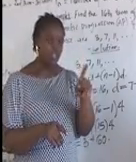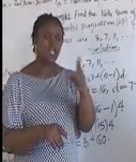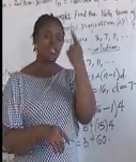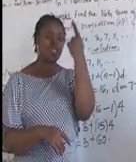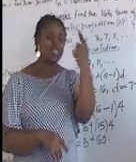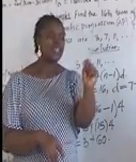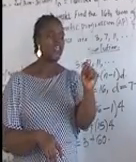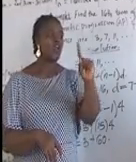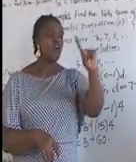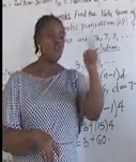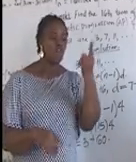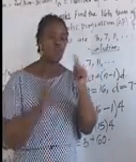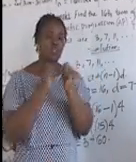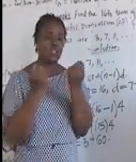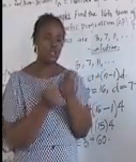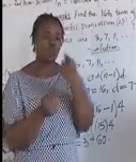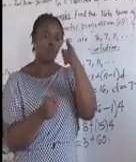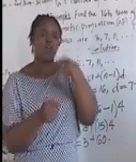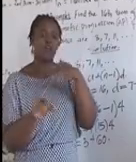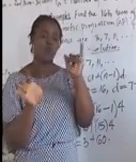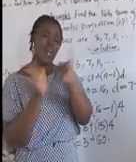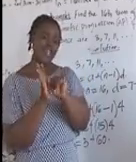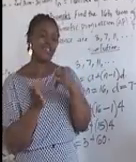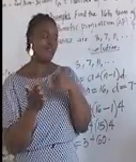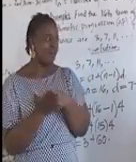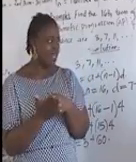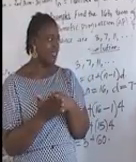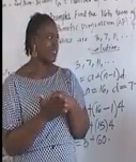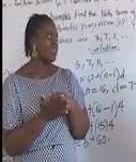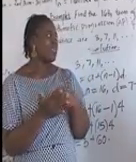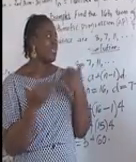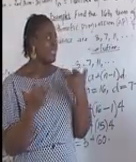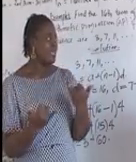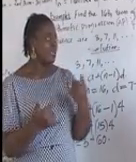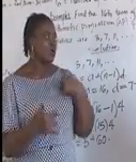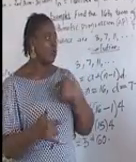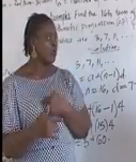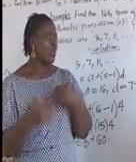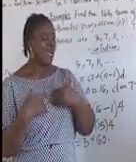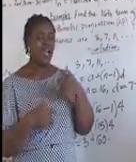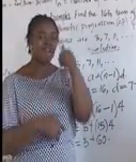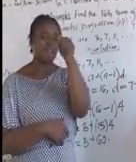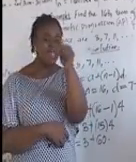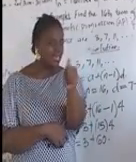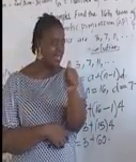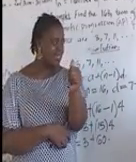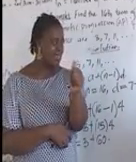identify it, and it's easy to get from the sequence. We have A, which is the first